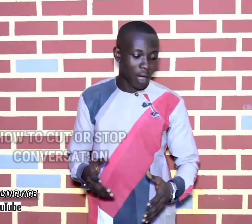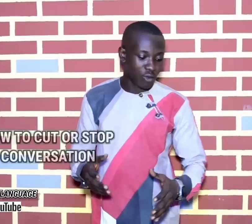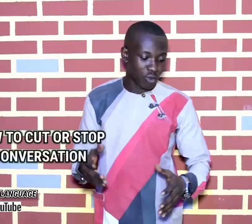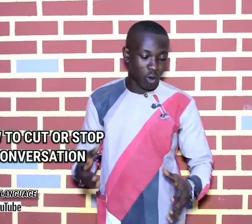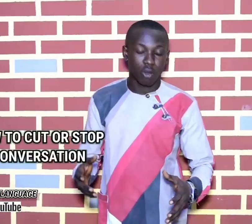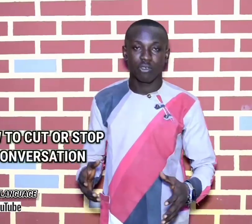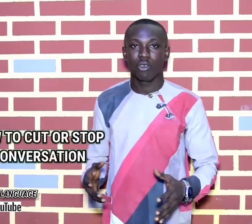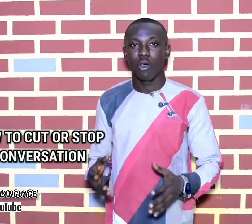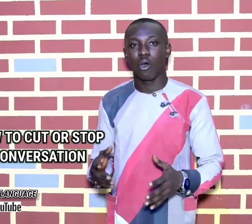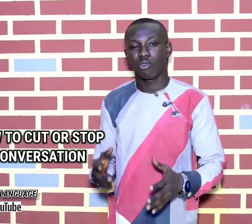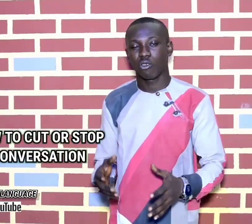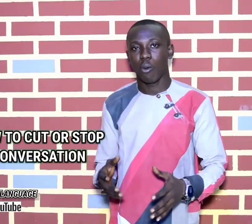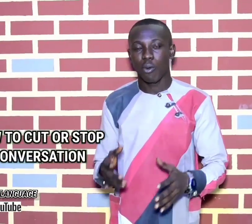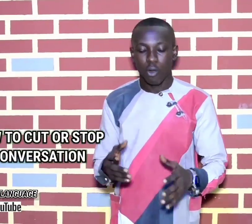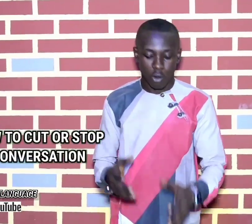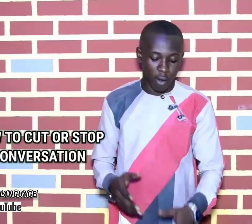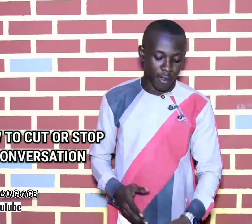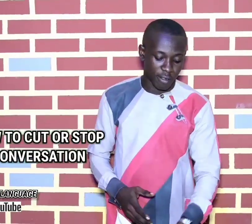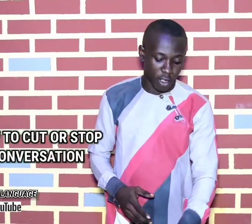to cut or stop conversation.